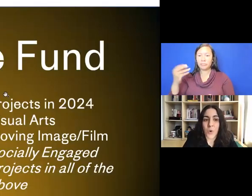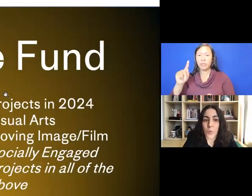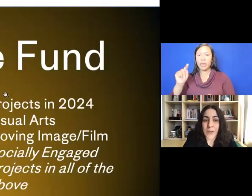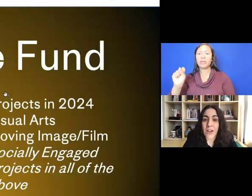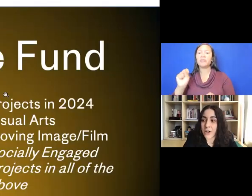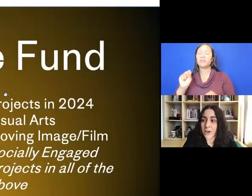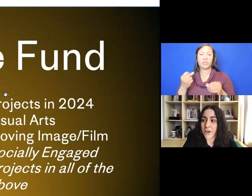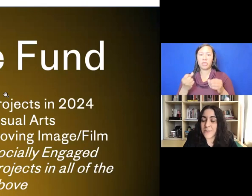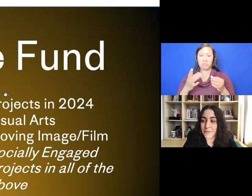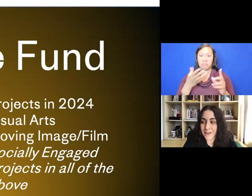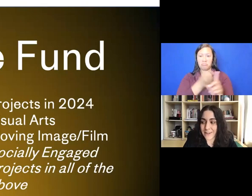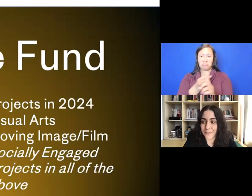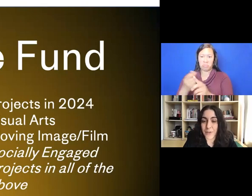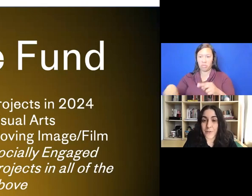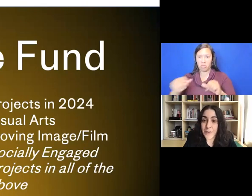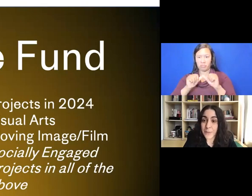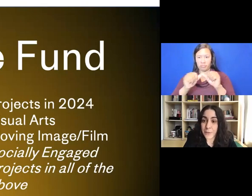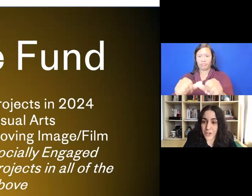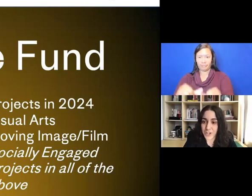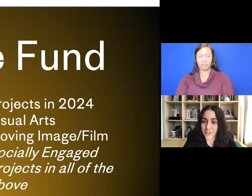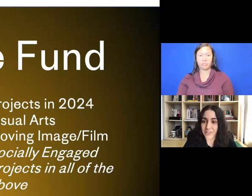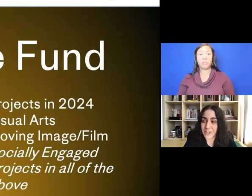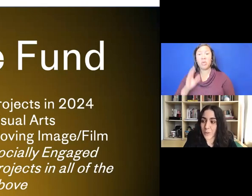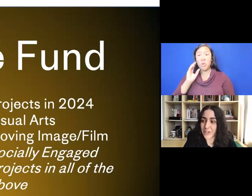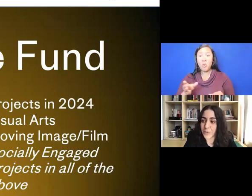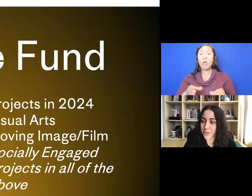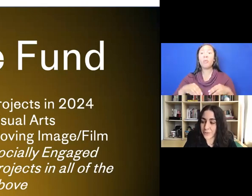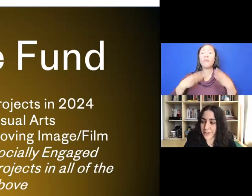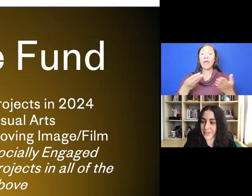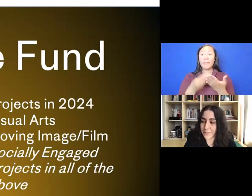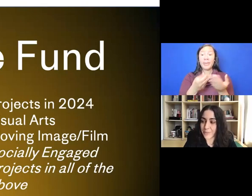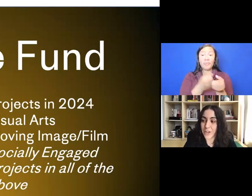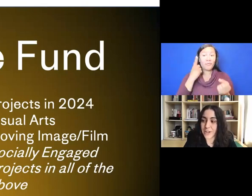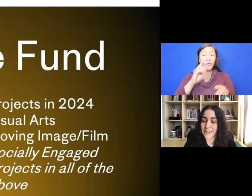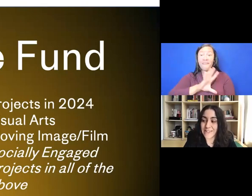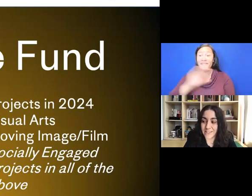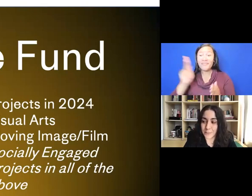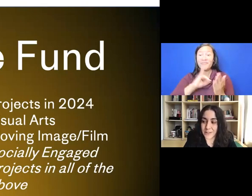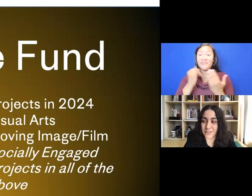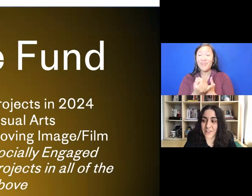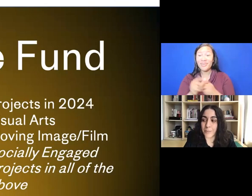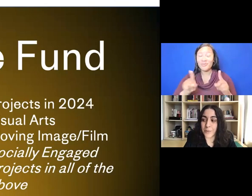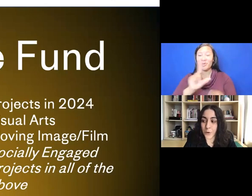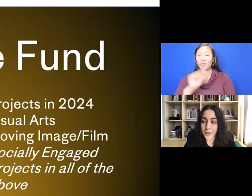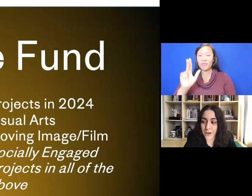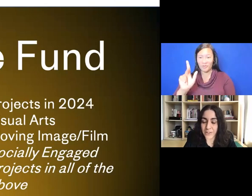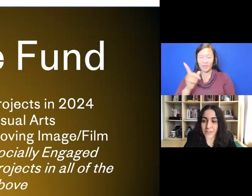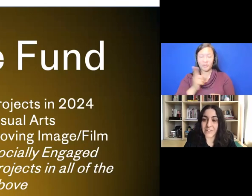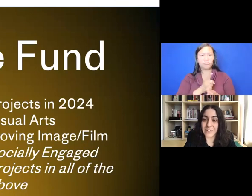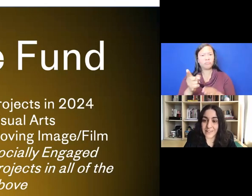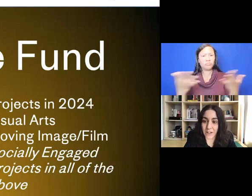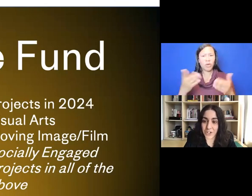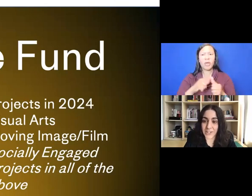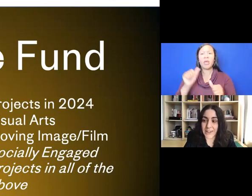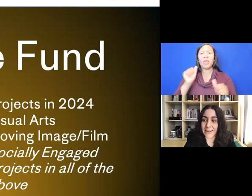We are going to be funding 50 projects in 2023 that are in the disciplines of performing arts,